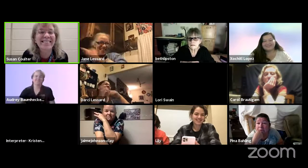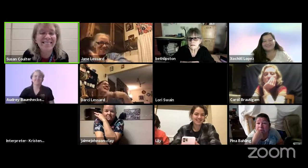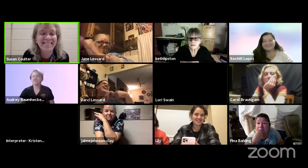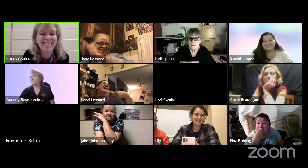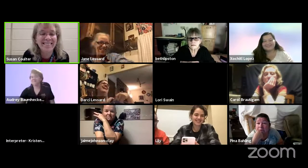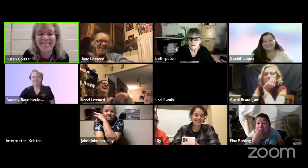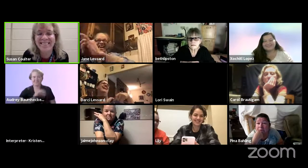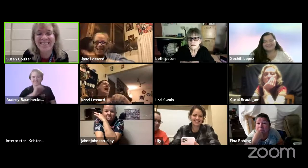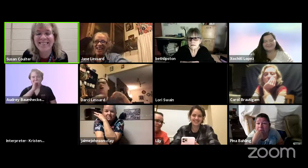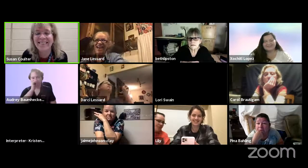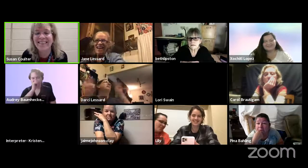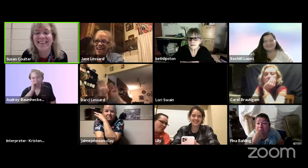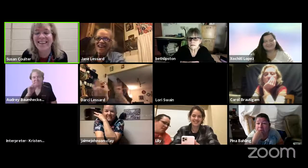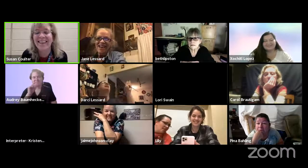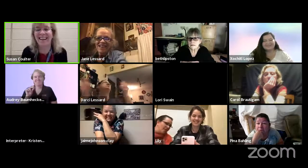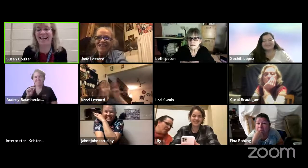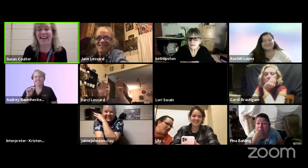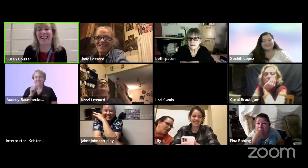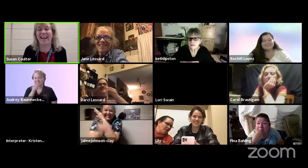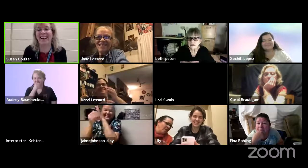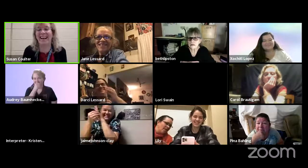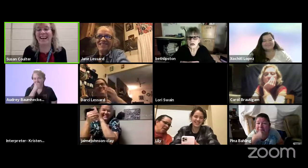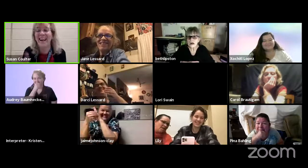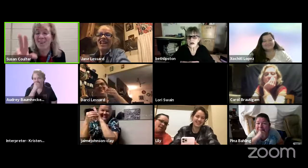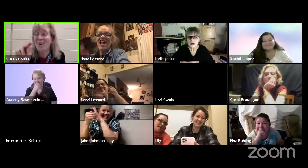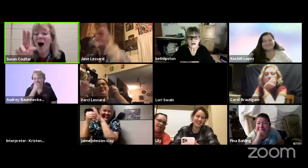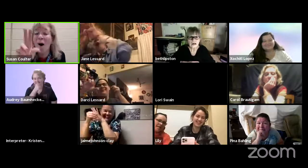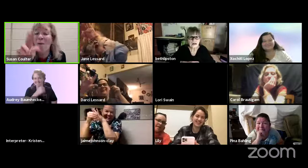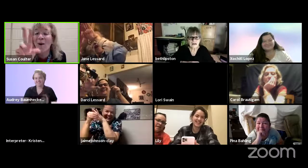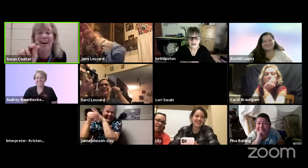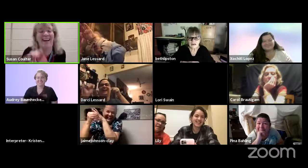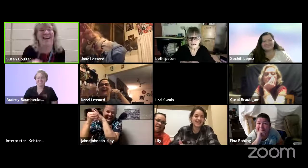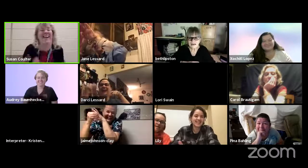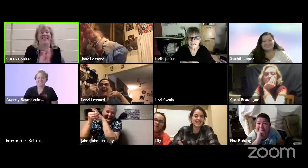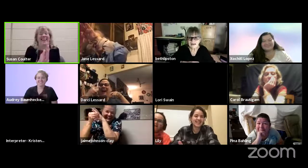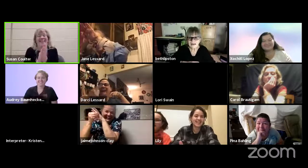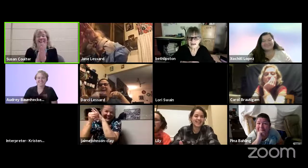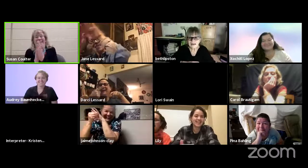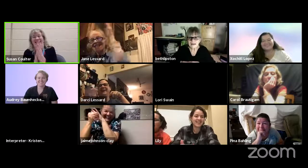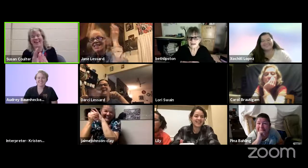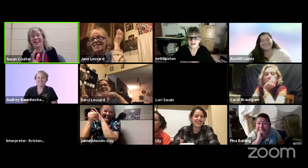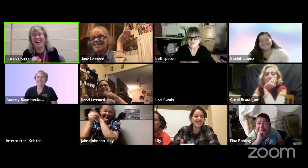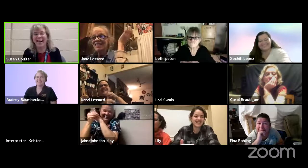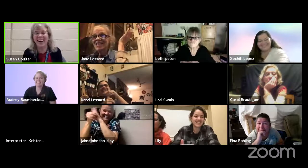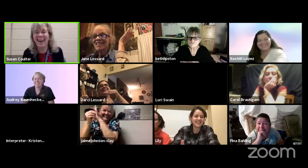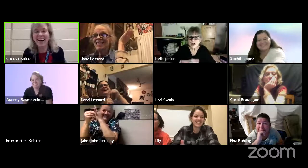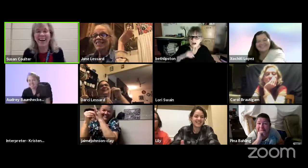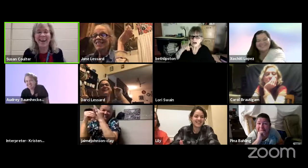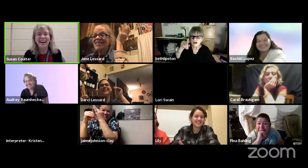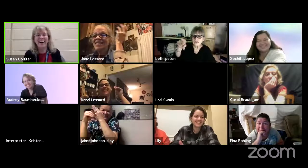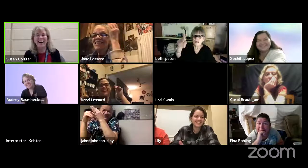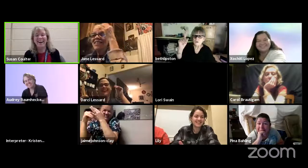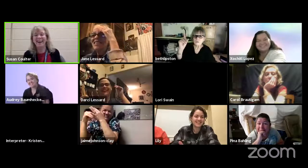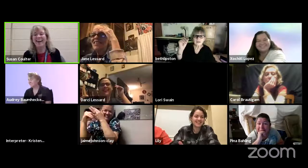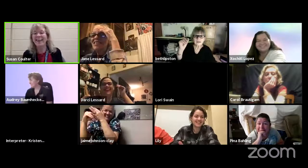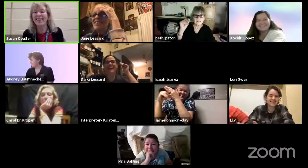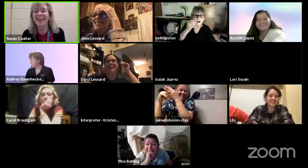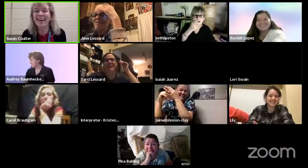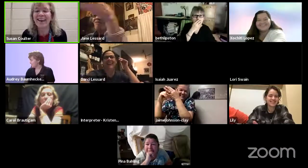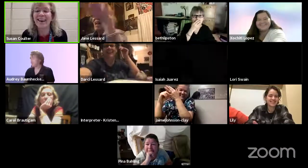just have to get people back out here so that they can see it for themselves. So what we need are ideas for how we can raise awareness and do it